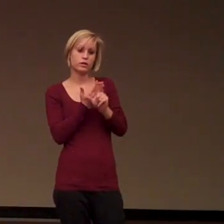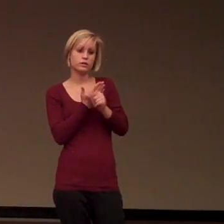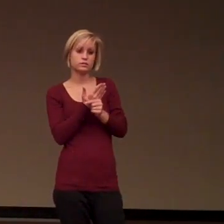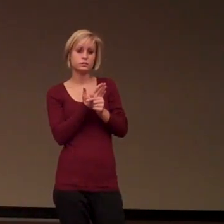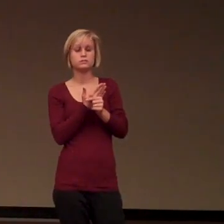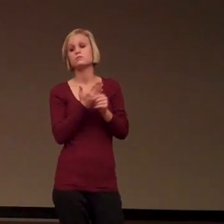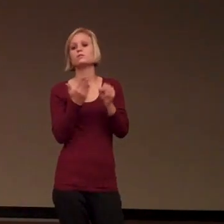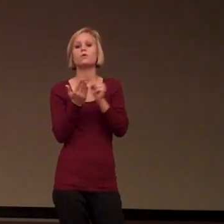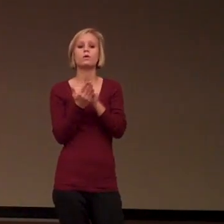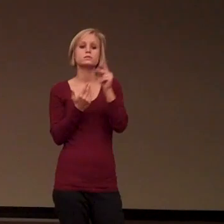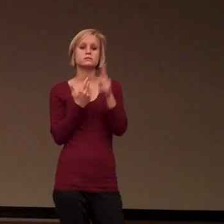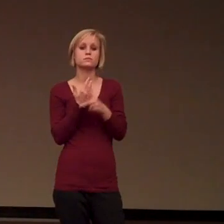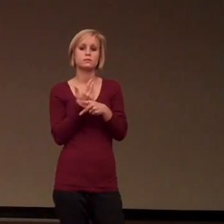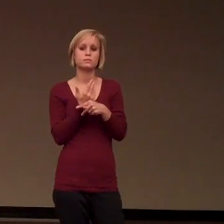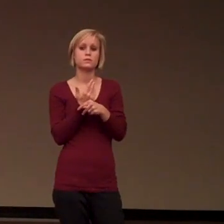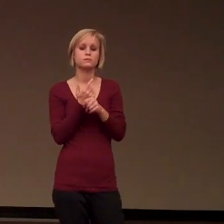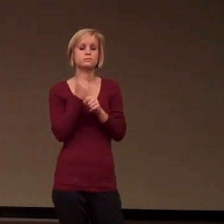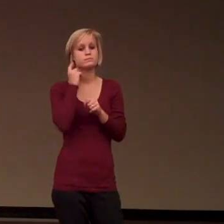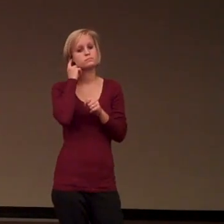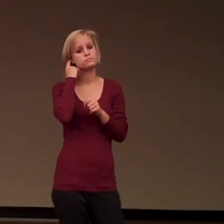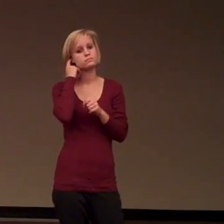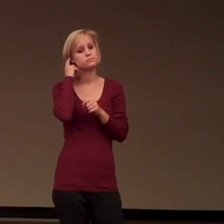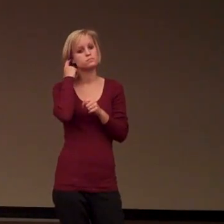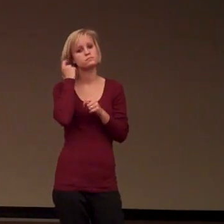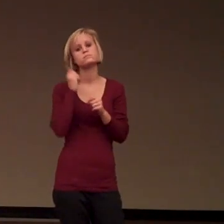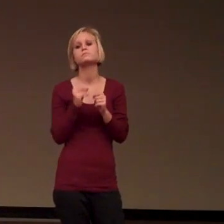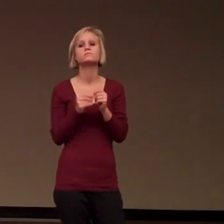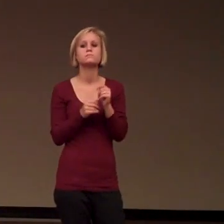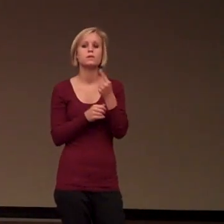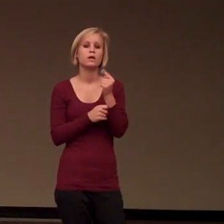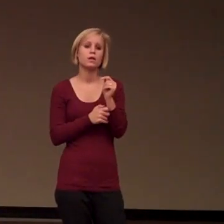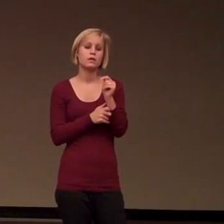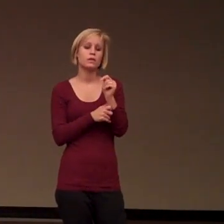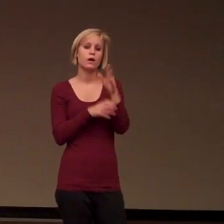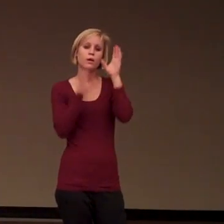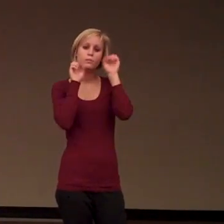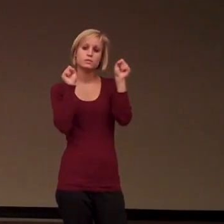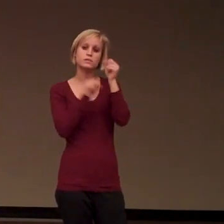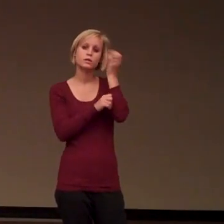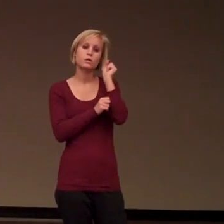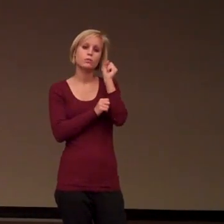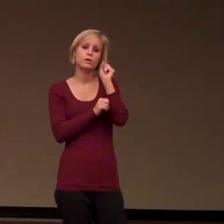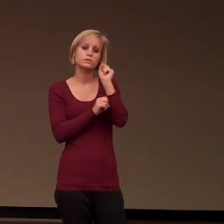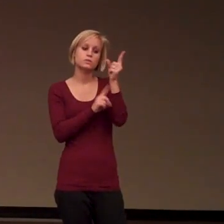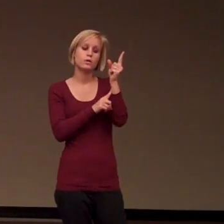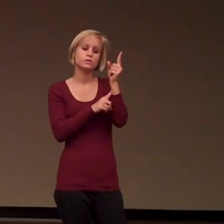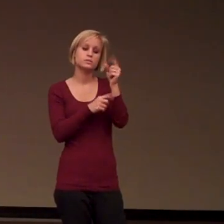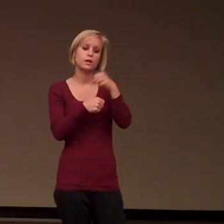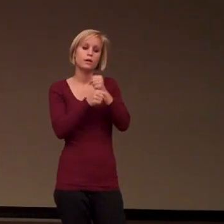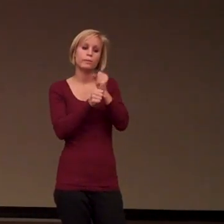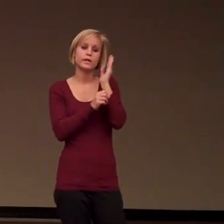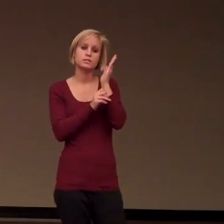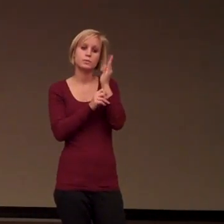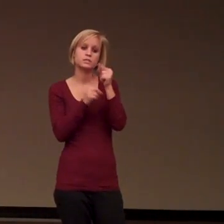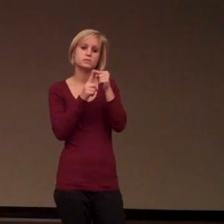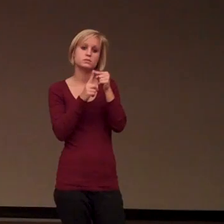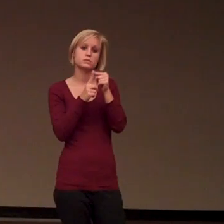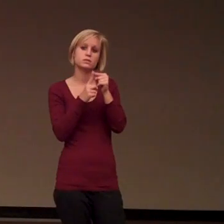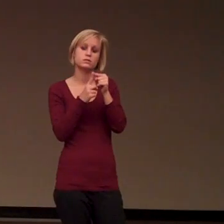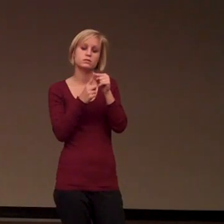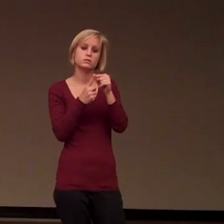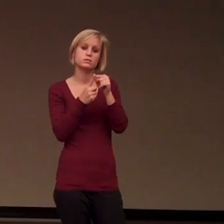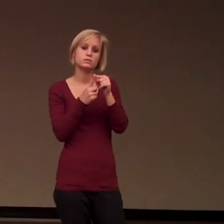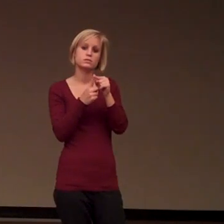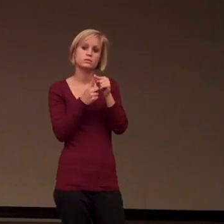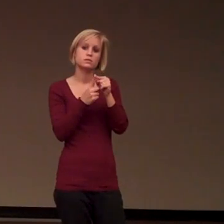present president of the United States was going to make a speech to the public school kids about staying in